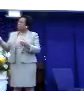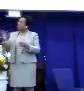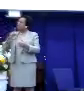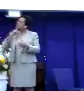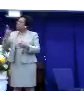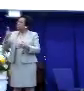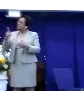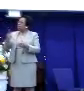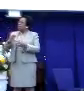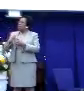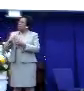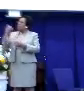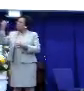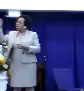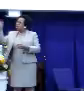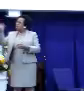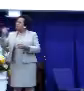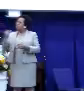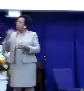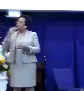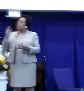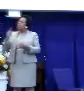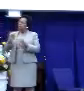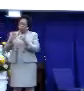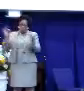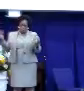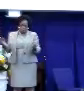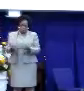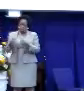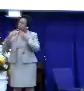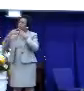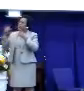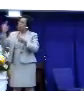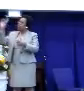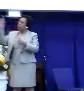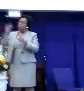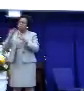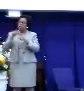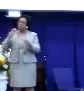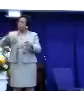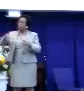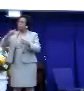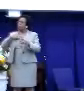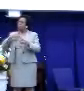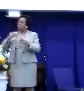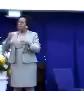to the values, oh God, that are true, the values that you have declared in your word. And we won't let